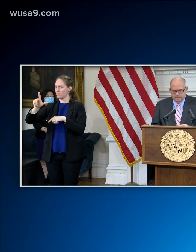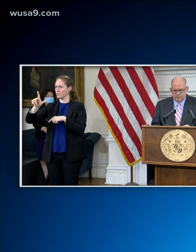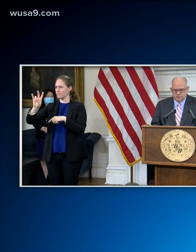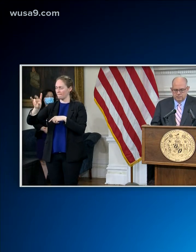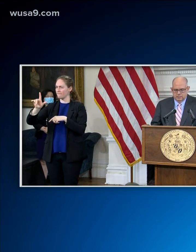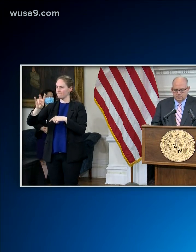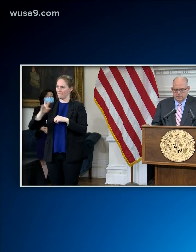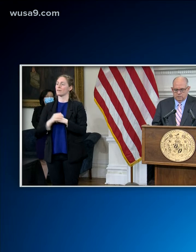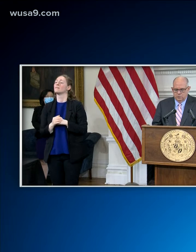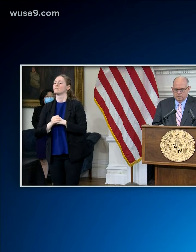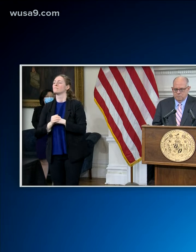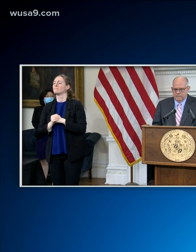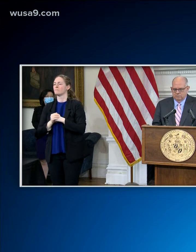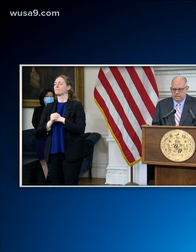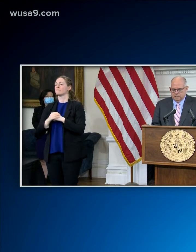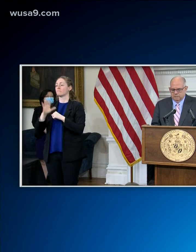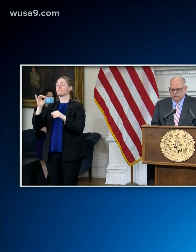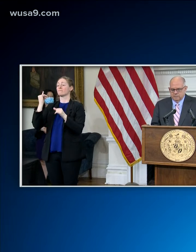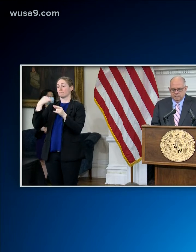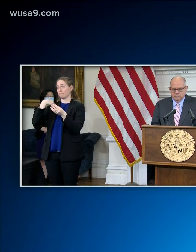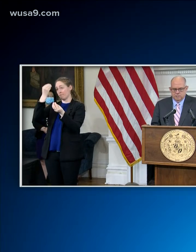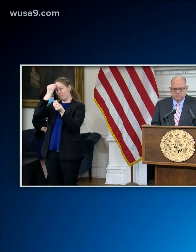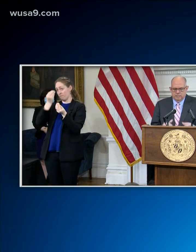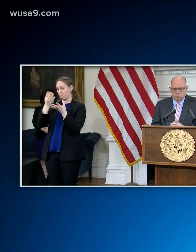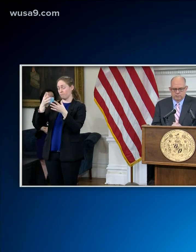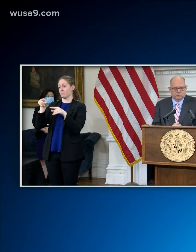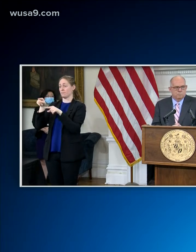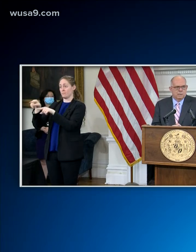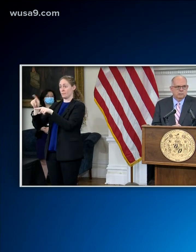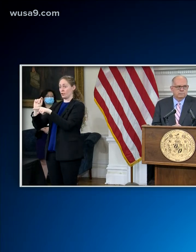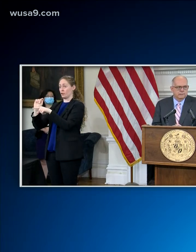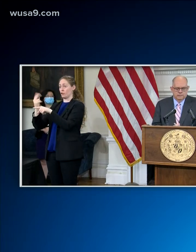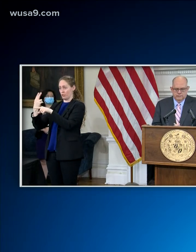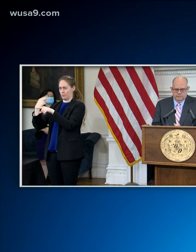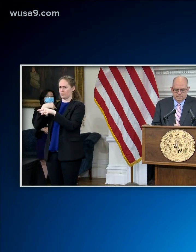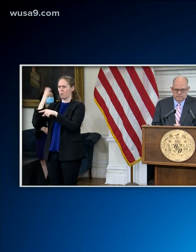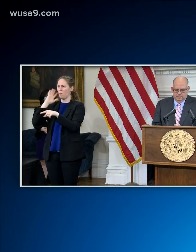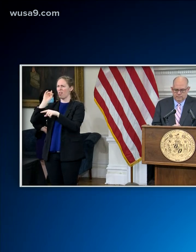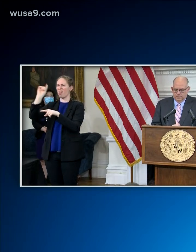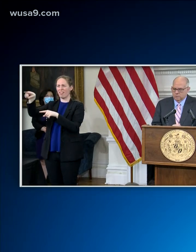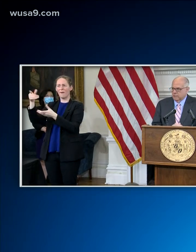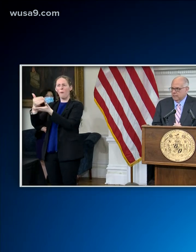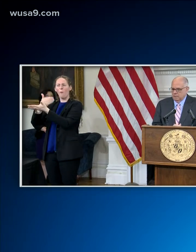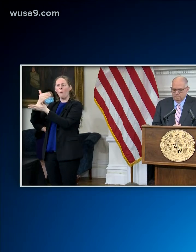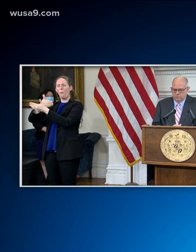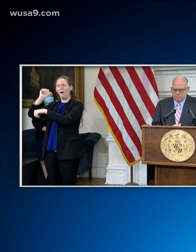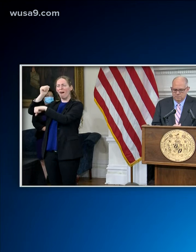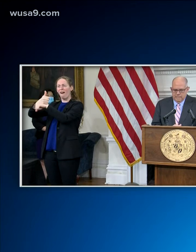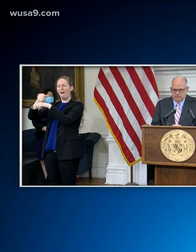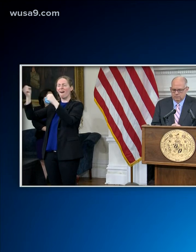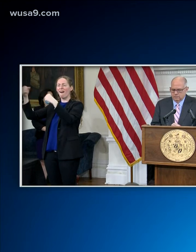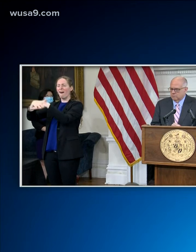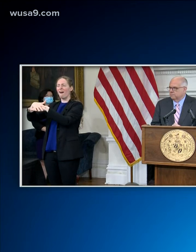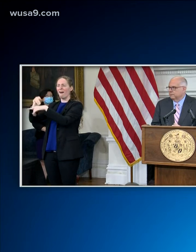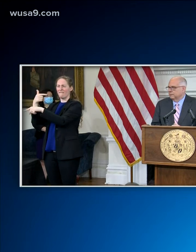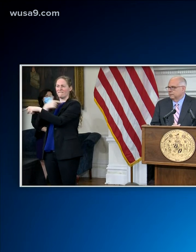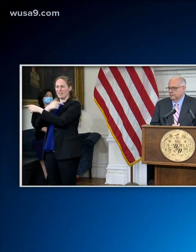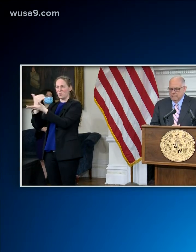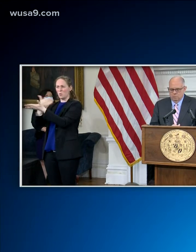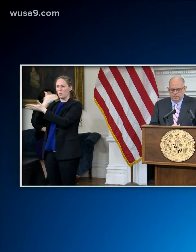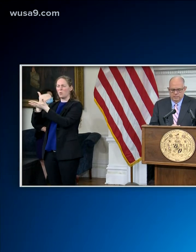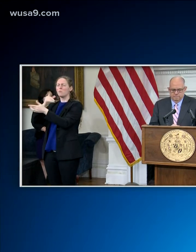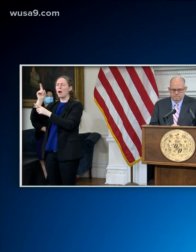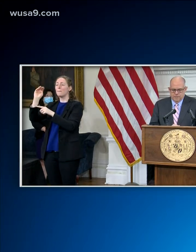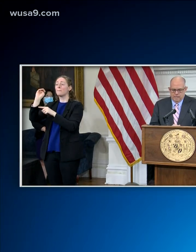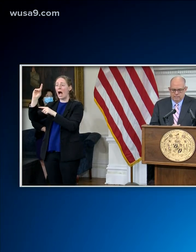be visiting the state's newest mass vaccination site in Western Maryland, at the Hagerstown Premium Outlets.